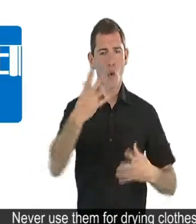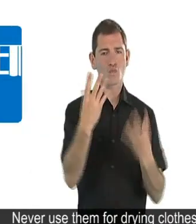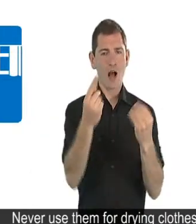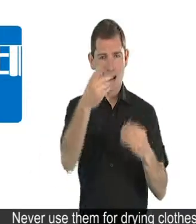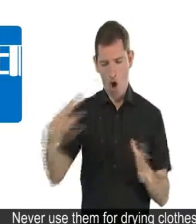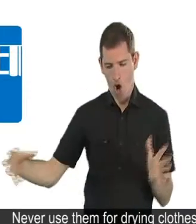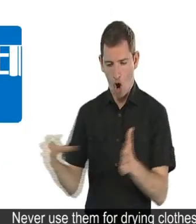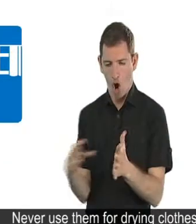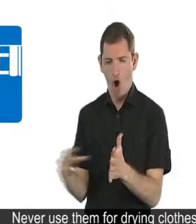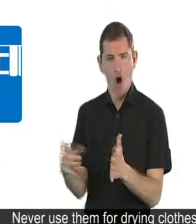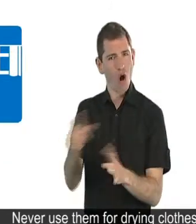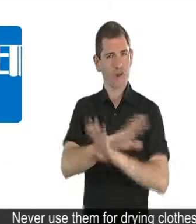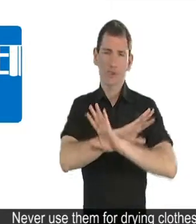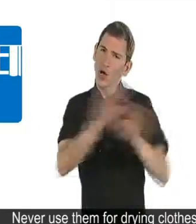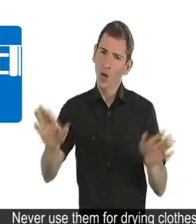Never use them for drying clothes.